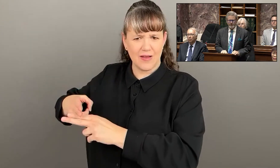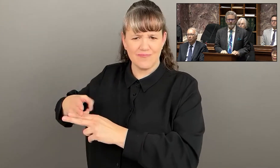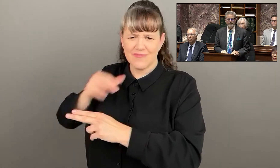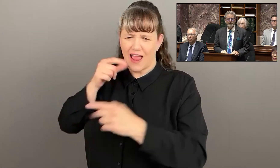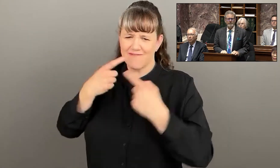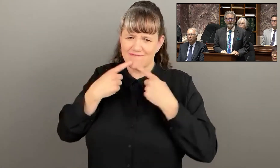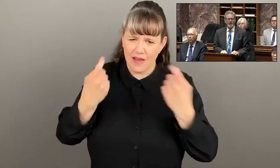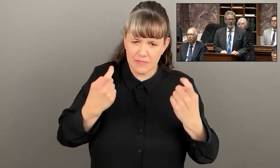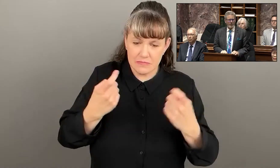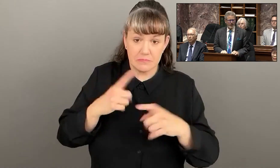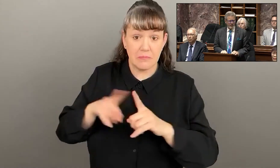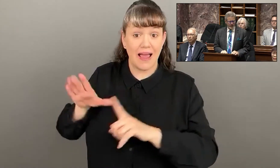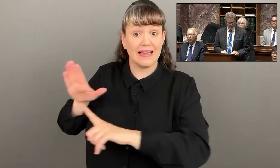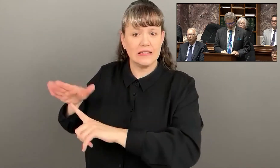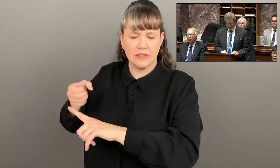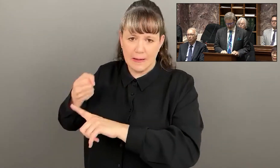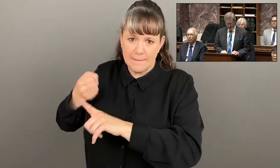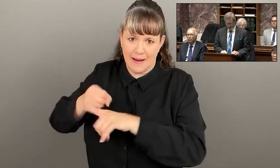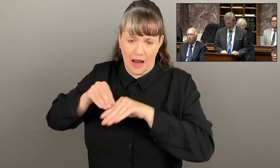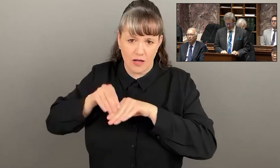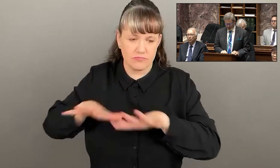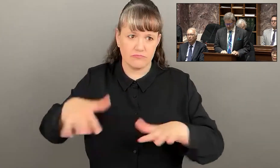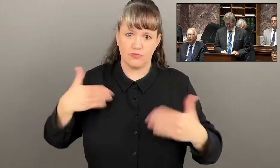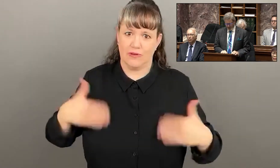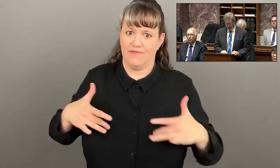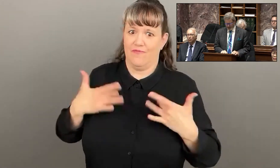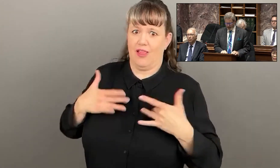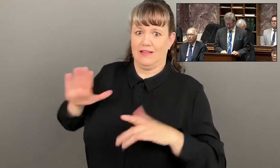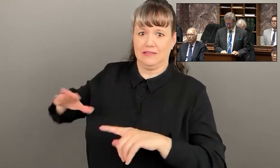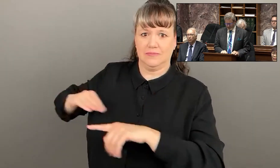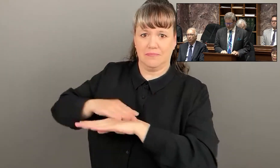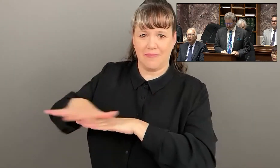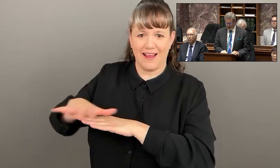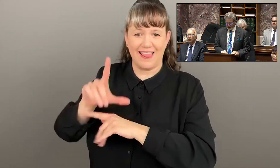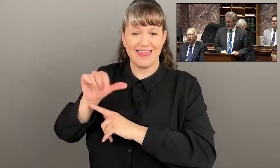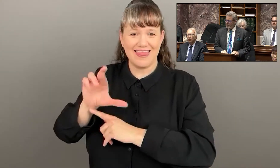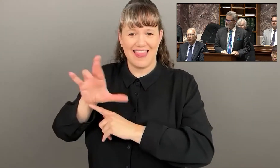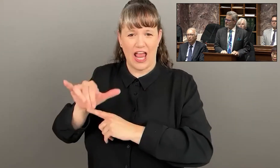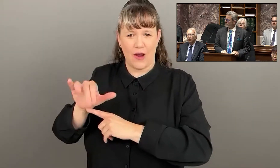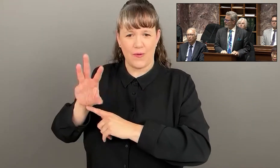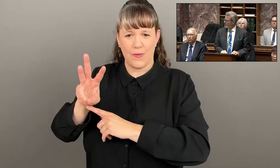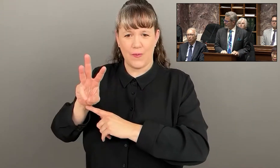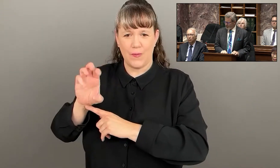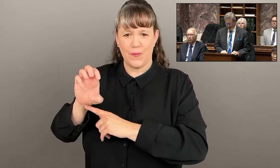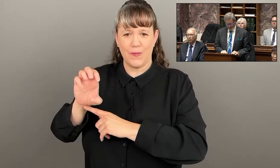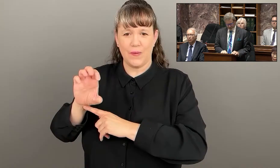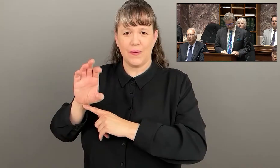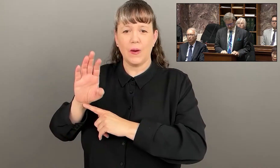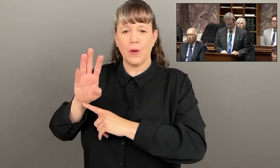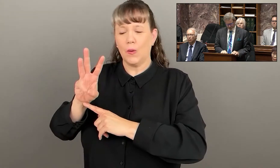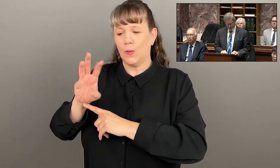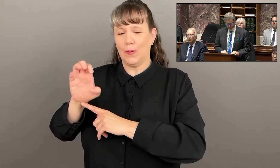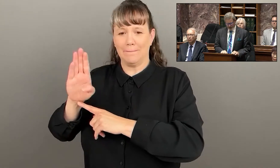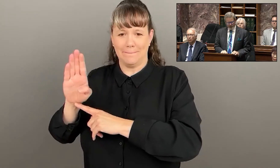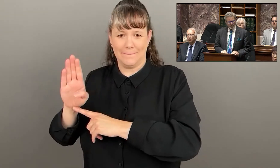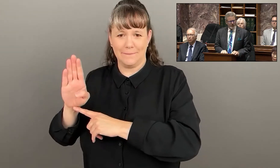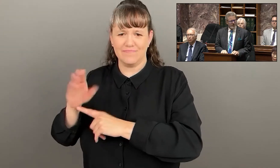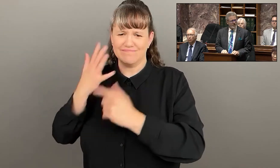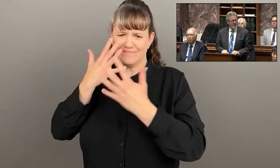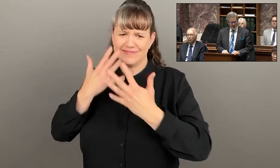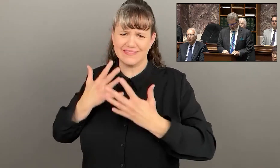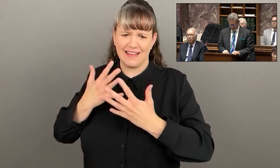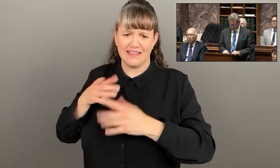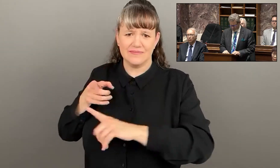beyond. Larry Wiebe, who passed away, sadly, May 2nd, 2025. If